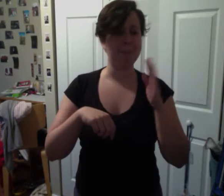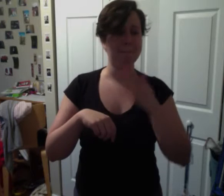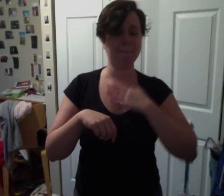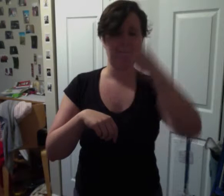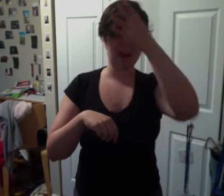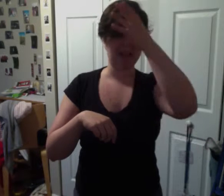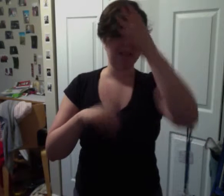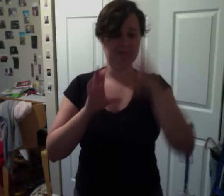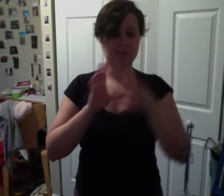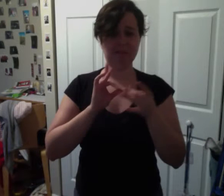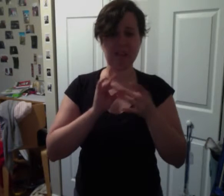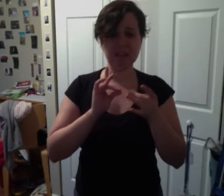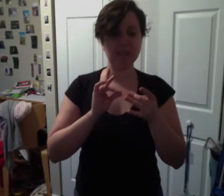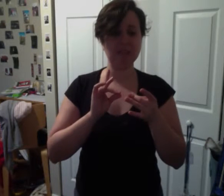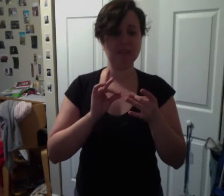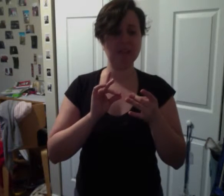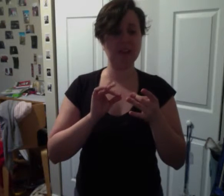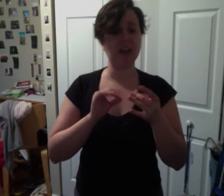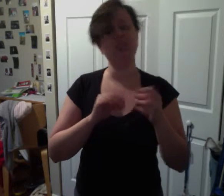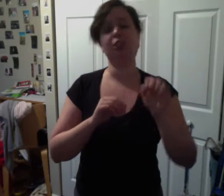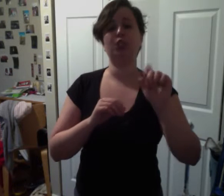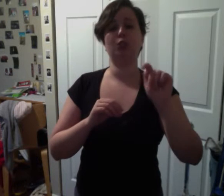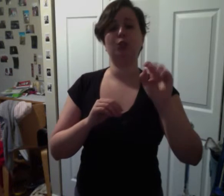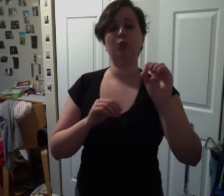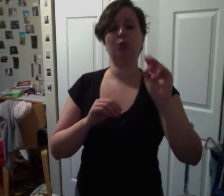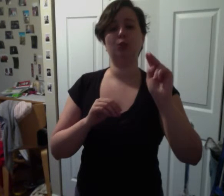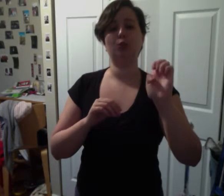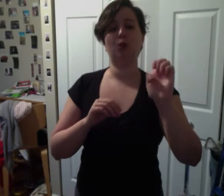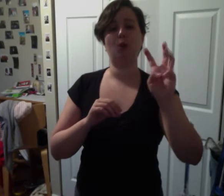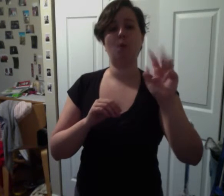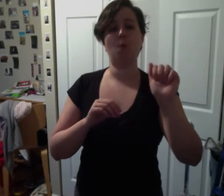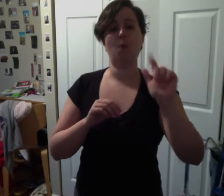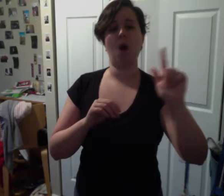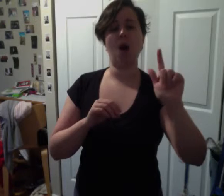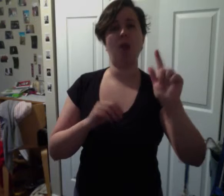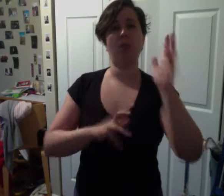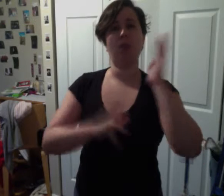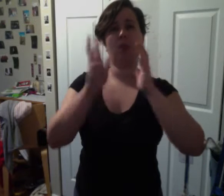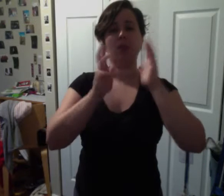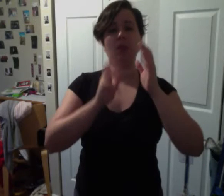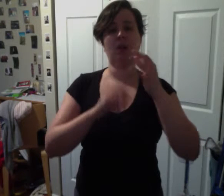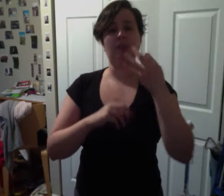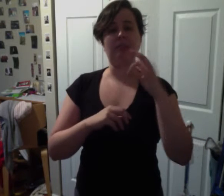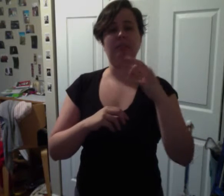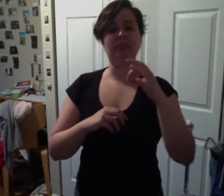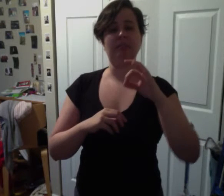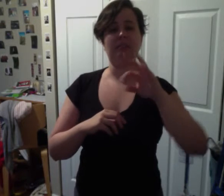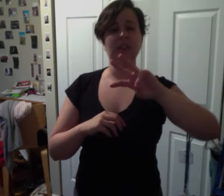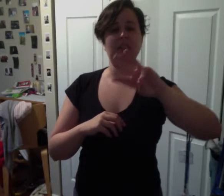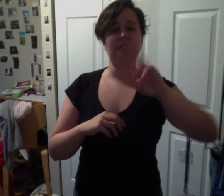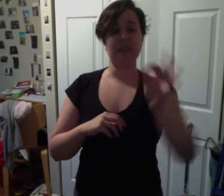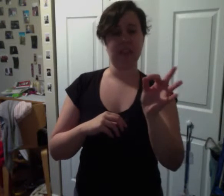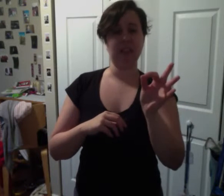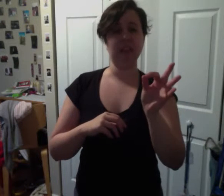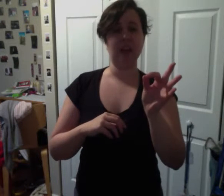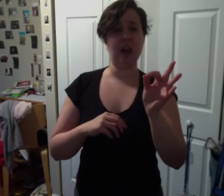young Black and Latino drag queens fought back against the police at a gay bar in Manhattan called the Stonewall Inn, and how